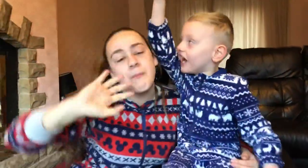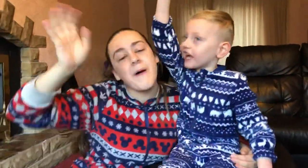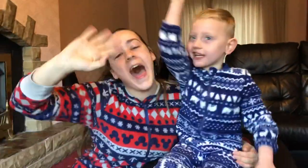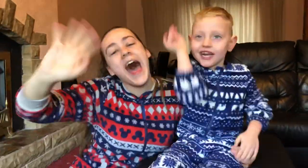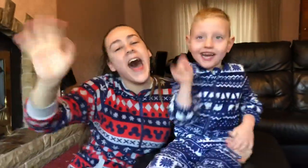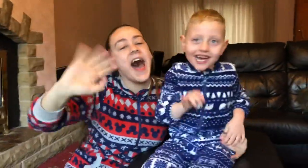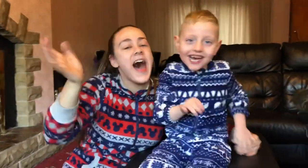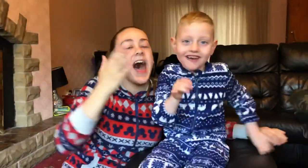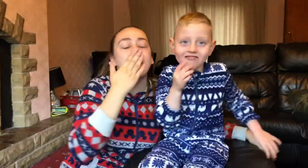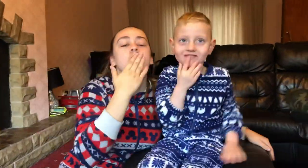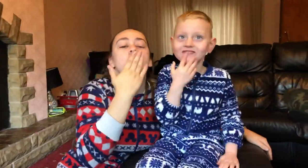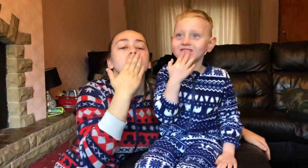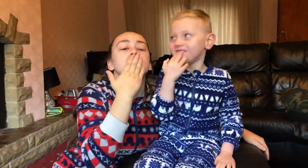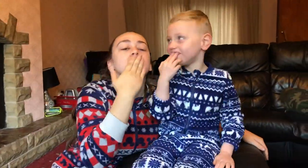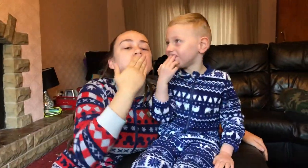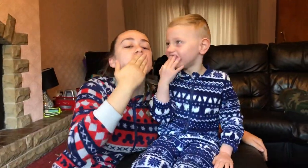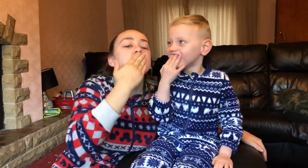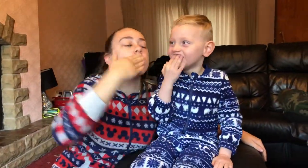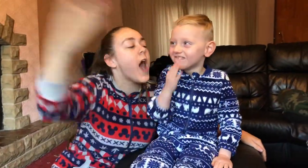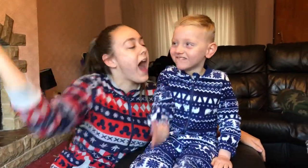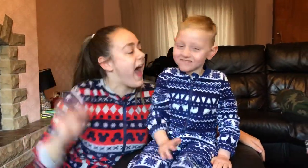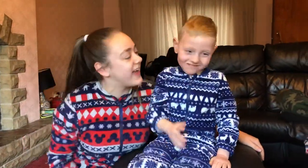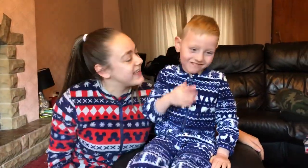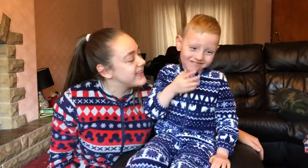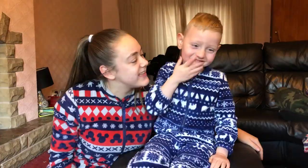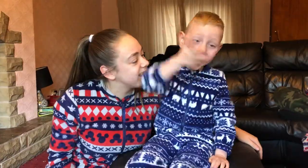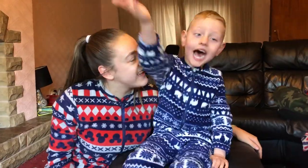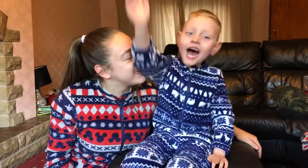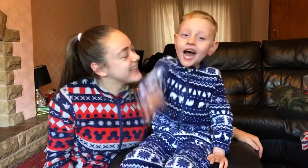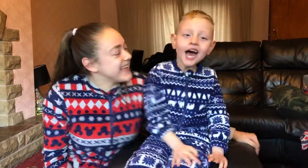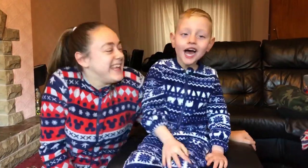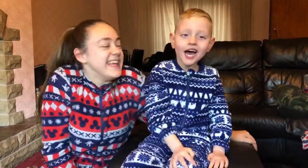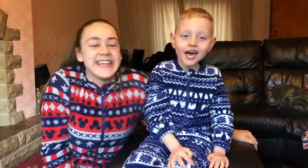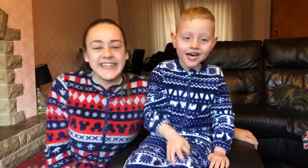Bye! Mwah! Mwah! Bye! 4.